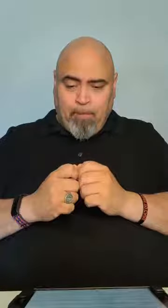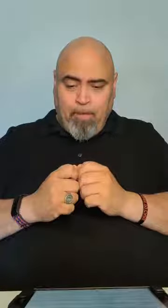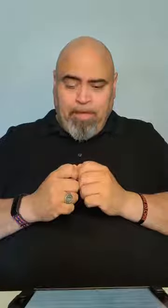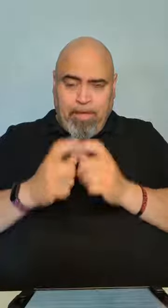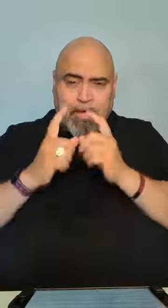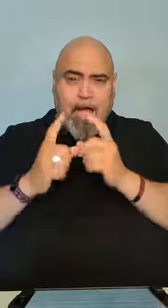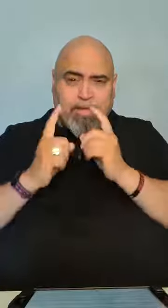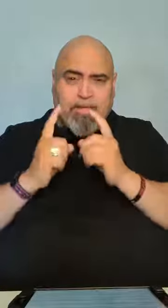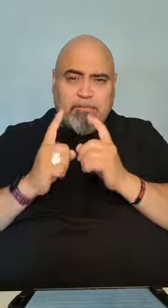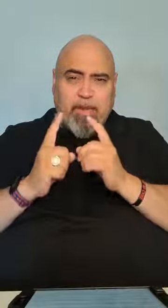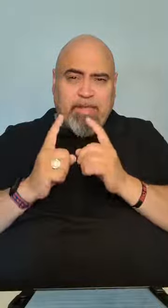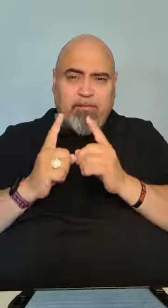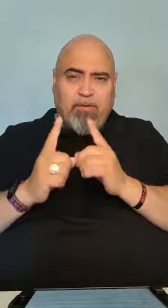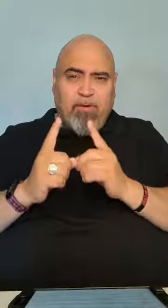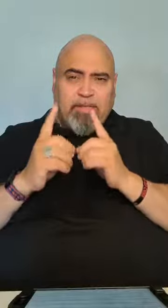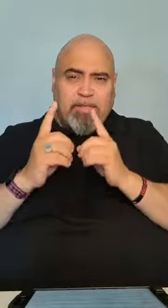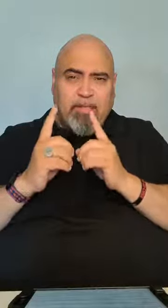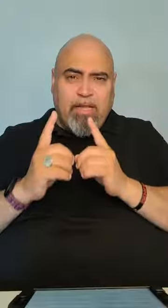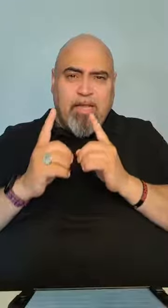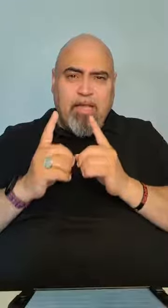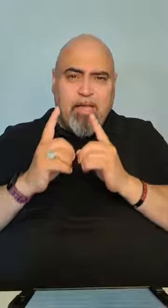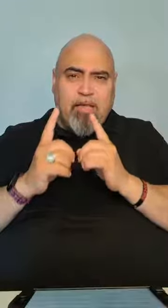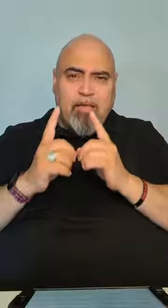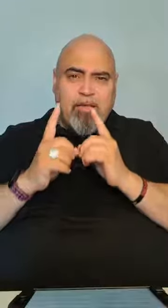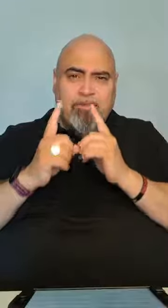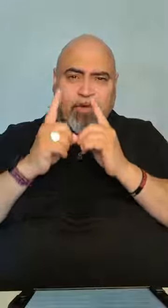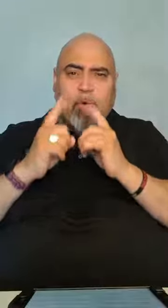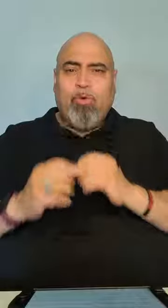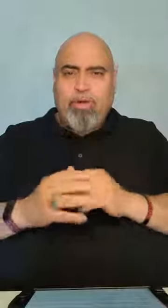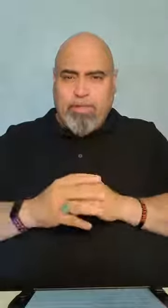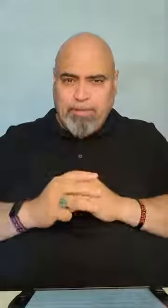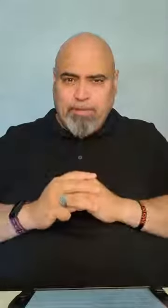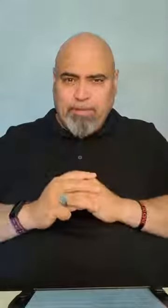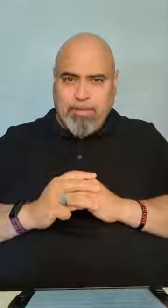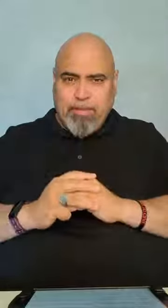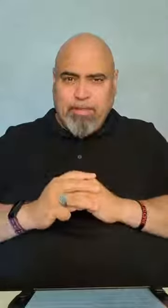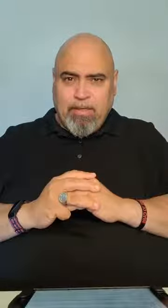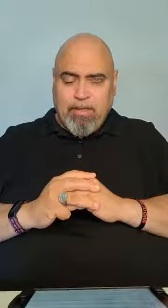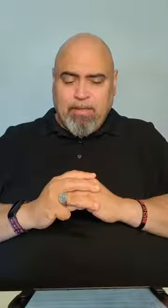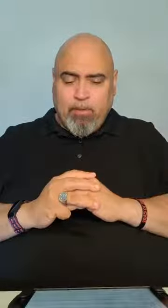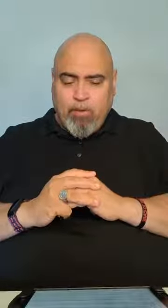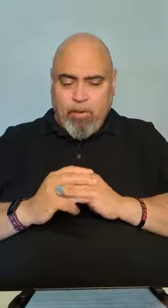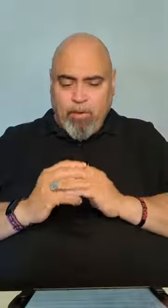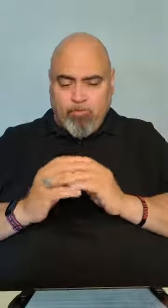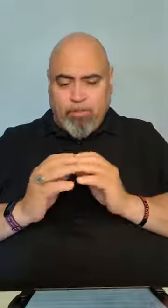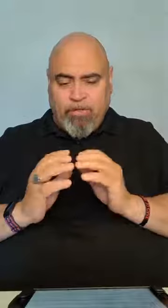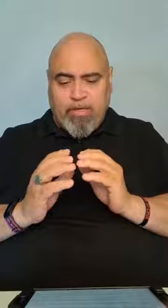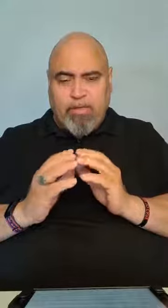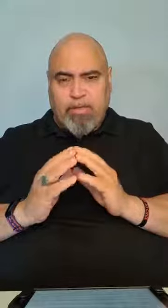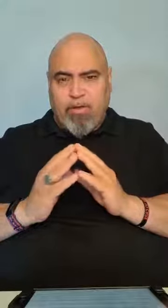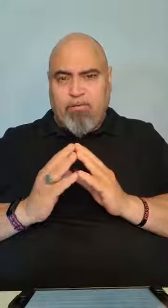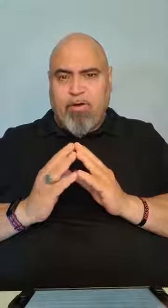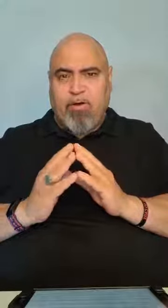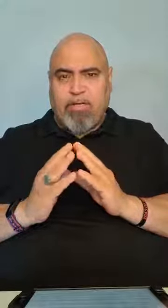And yet God is expecting for us to love the Lord with 100% of our hearts.